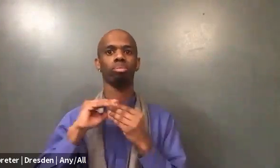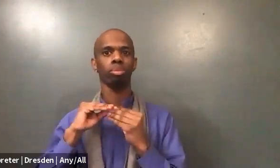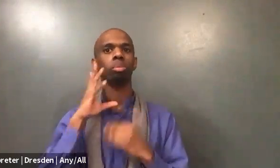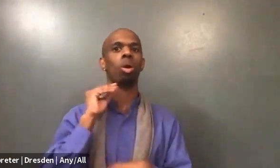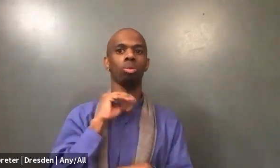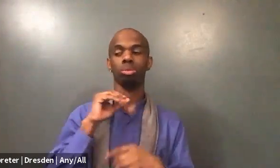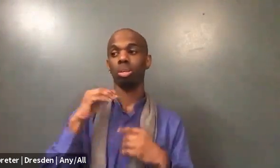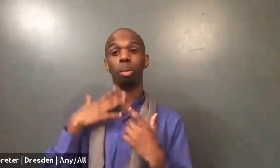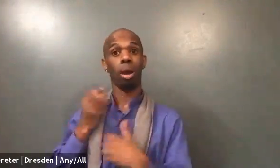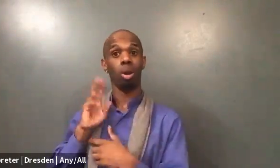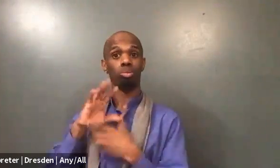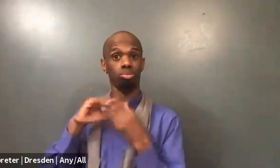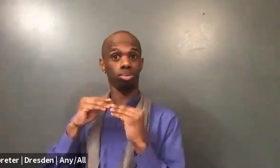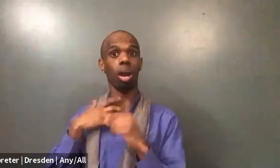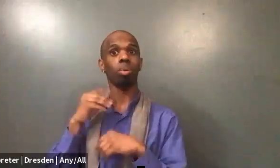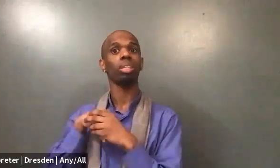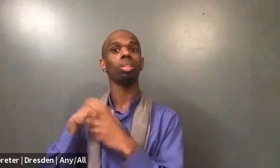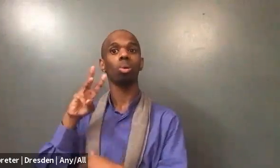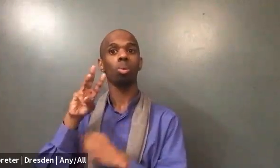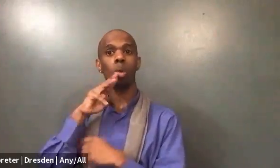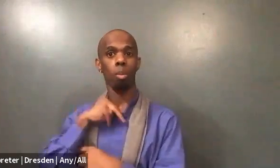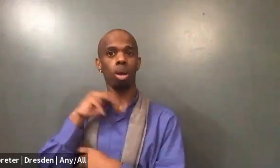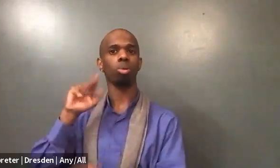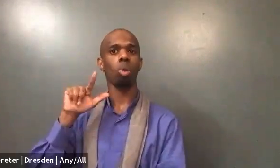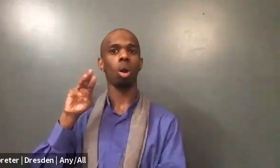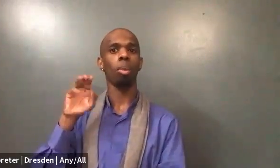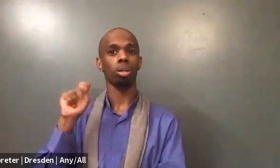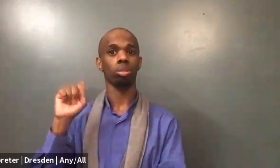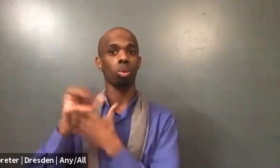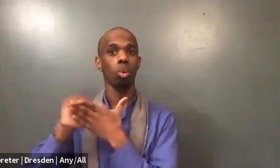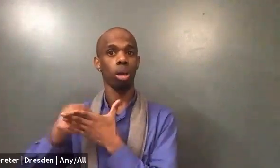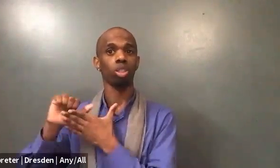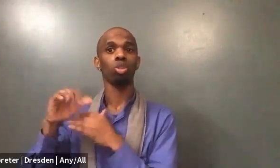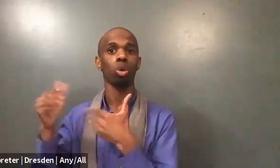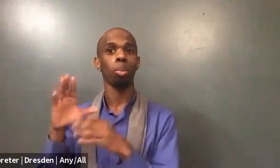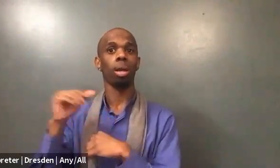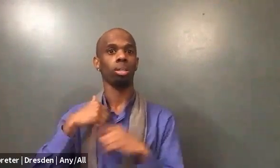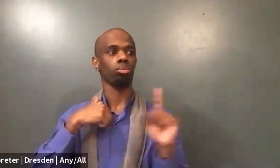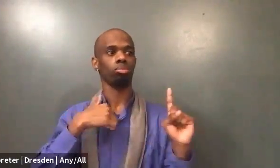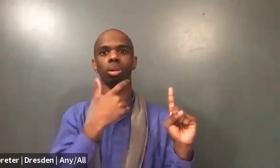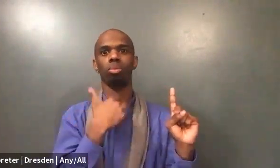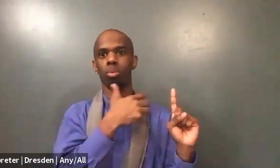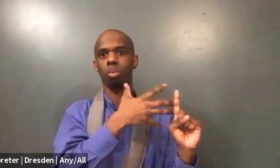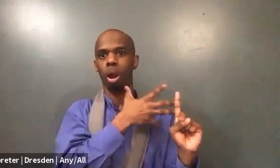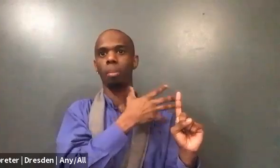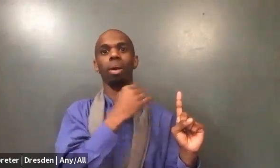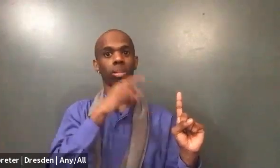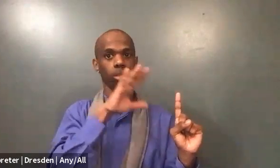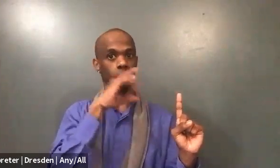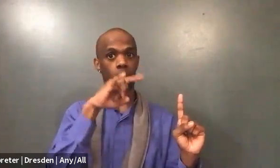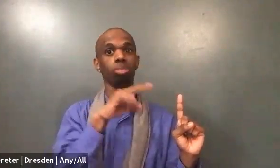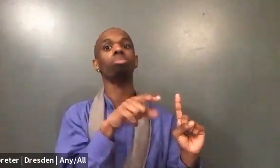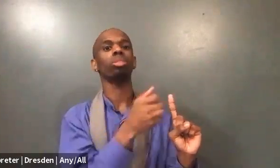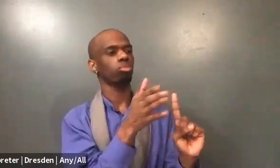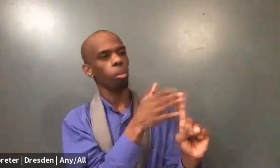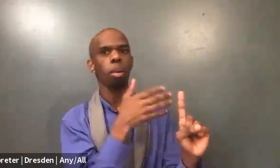Walmart washroom and the little kid was crying and the mom was really mad and hitting her kid. And so how do we interrupt and feel comfortable and have thick